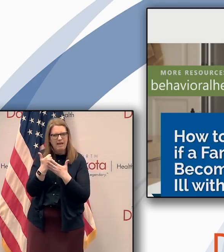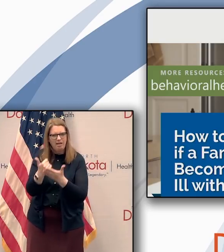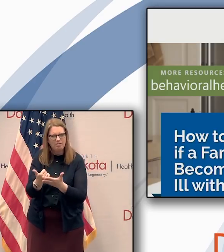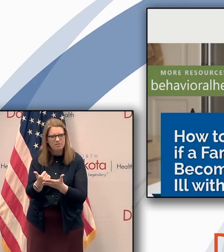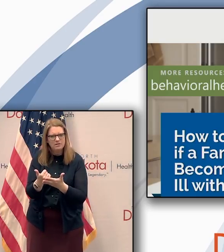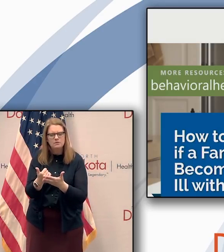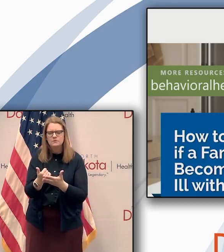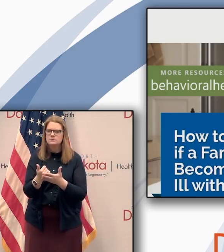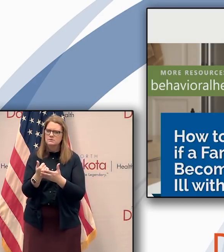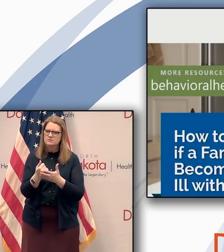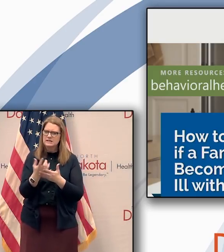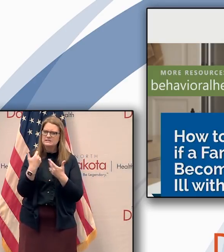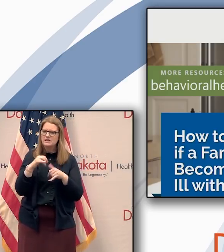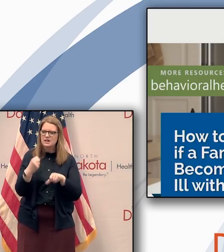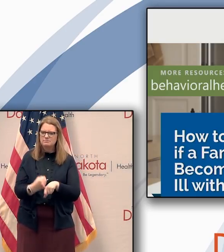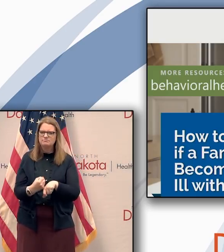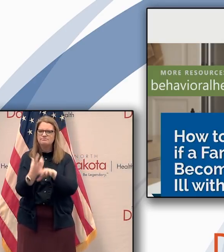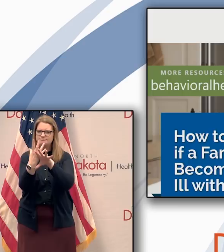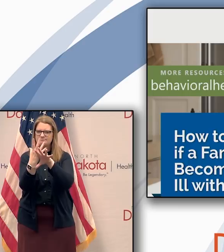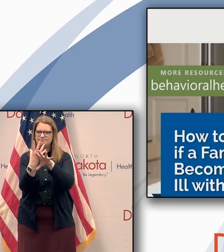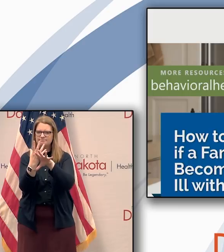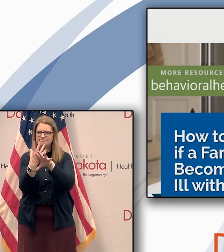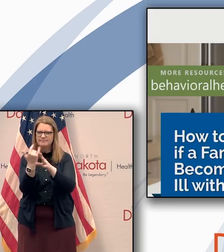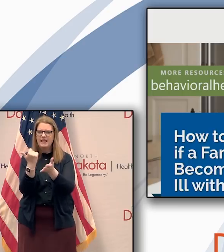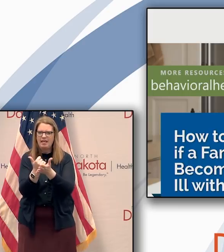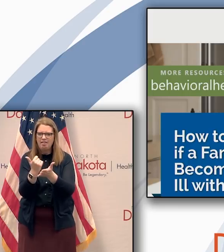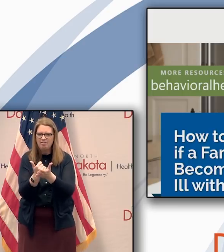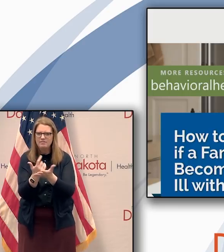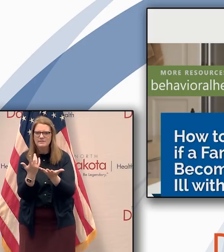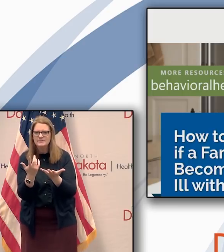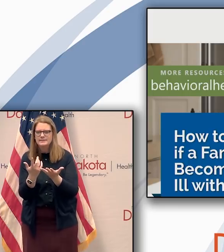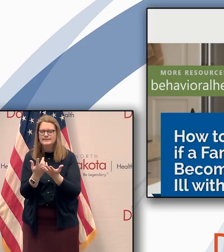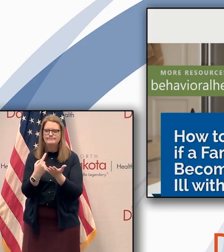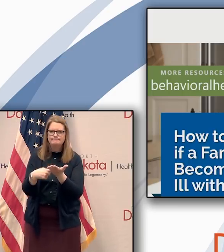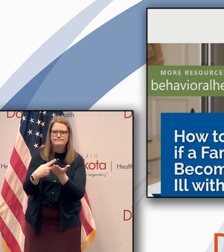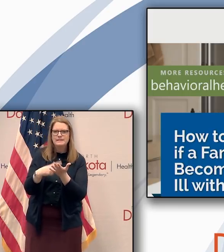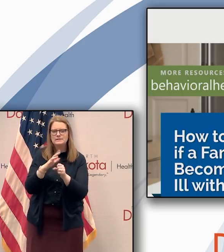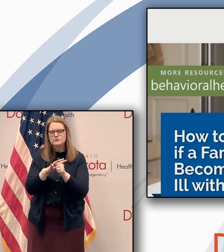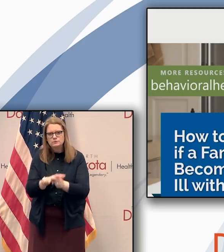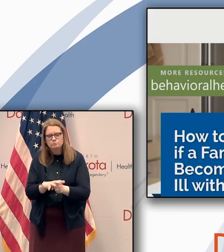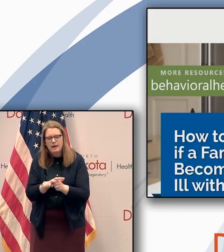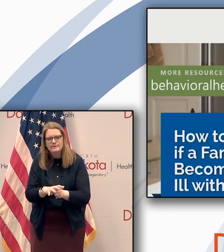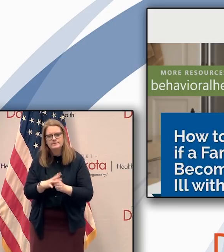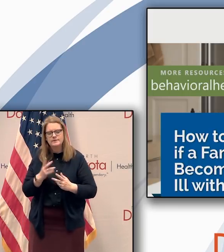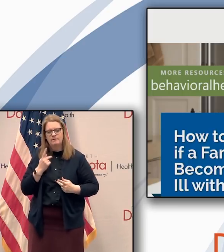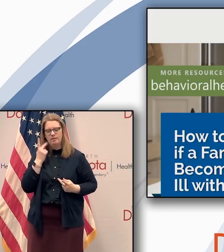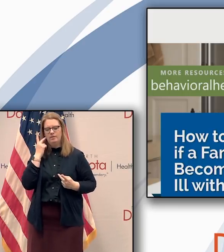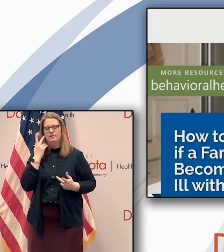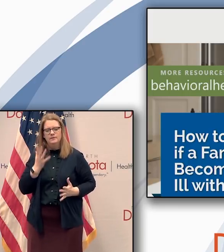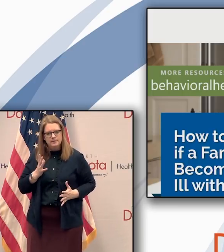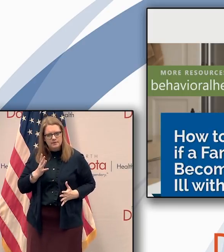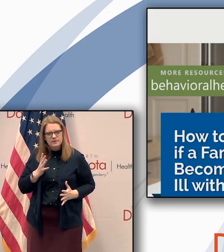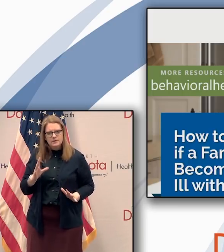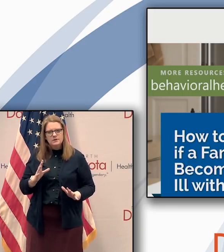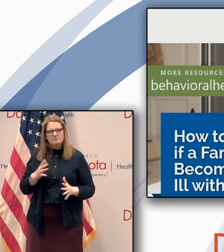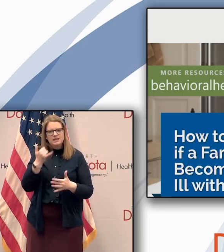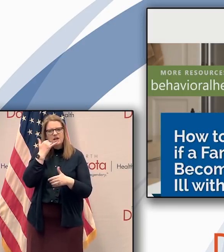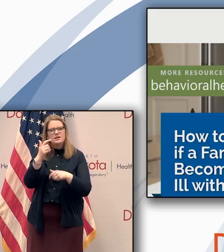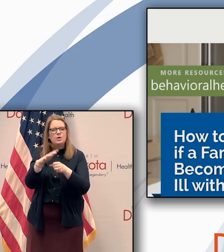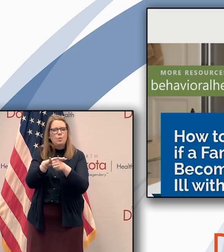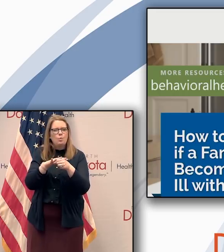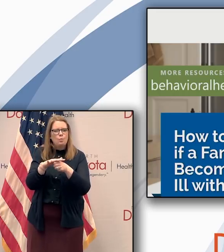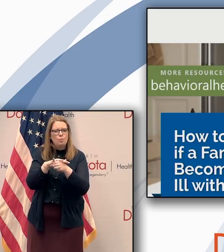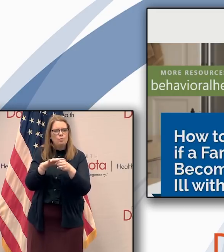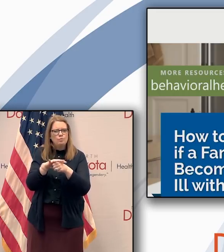telehealth services can aid in addressing stress and anxiety. Contact your regional human service center for more